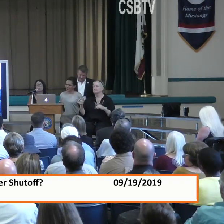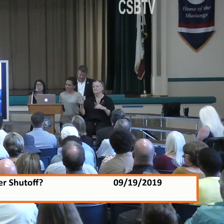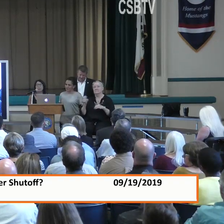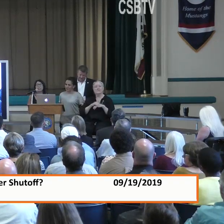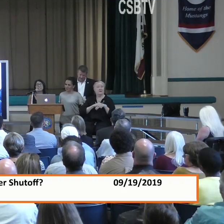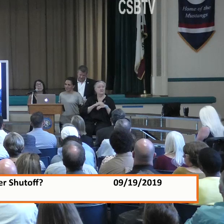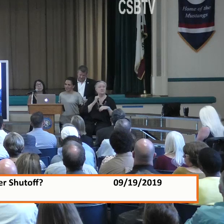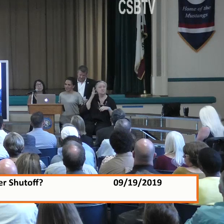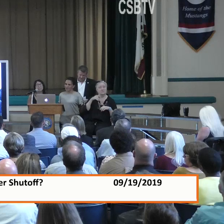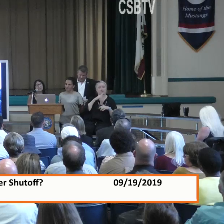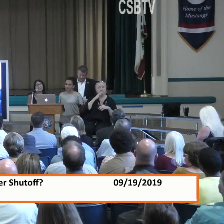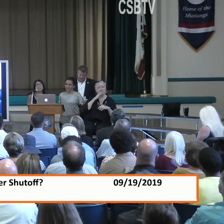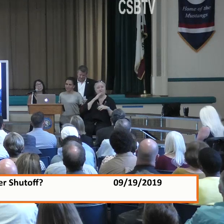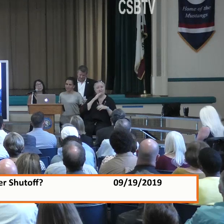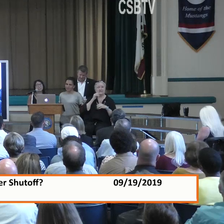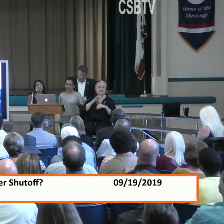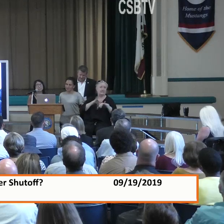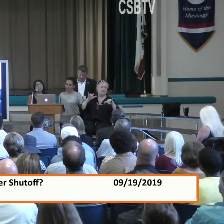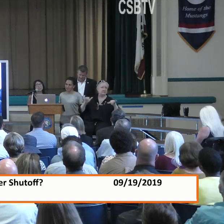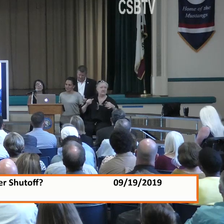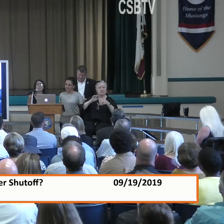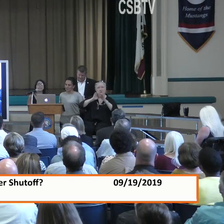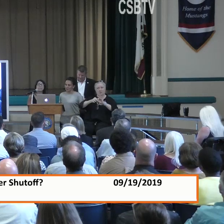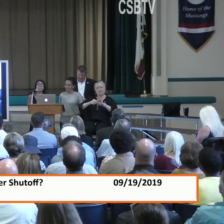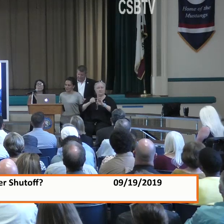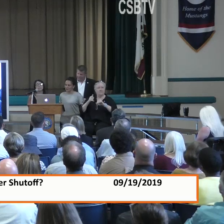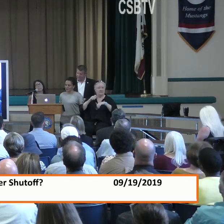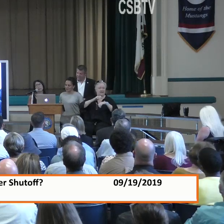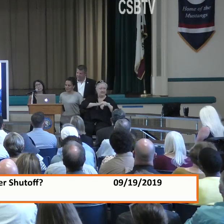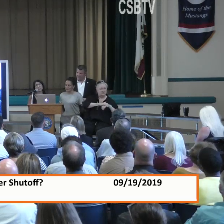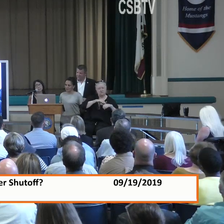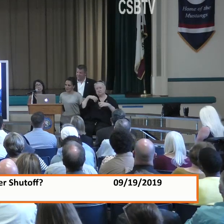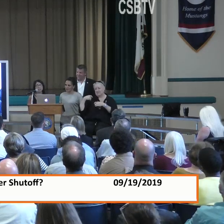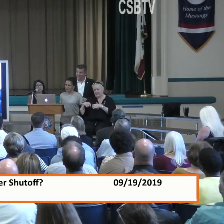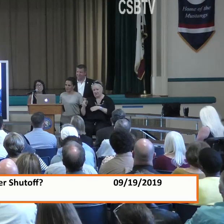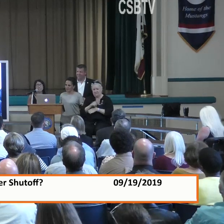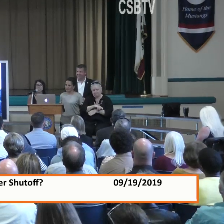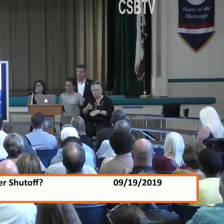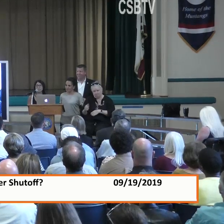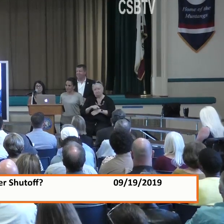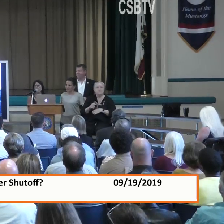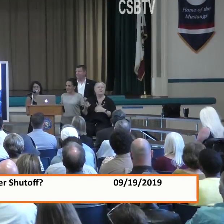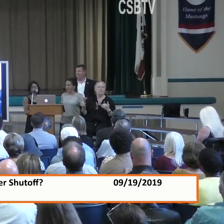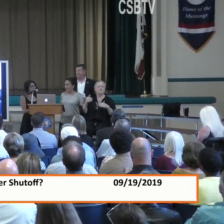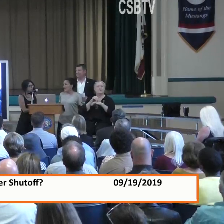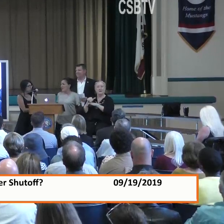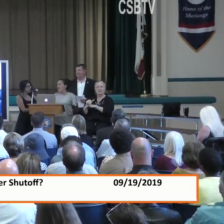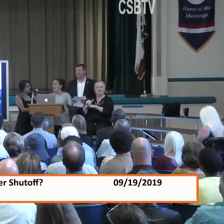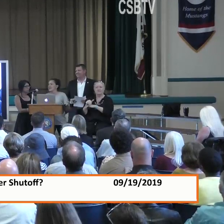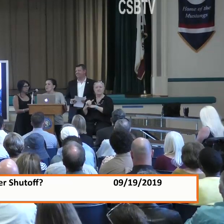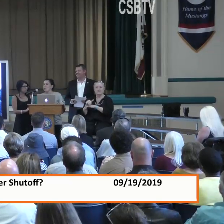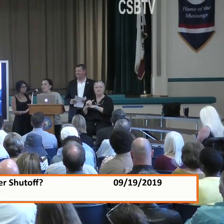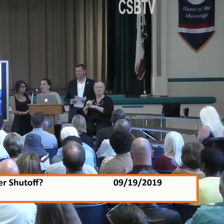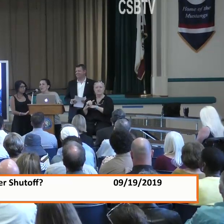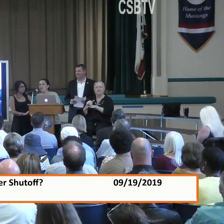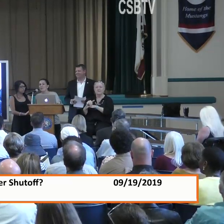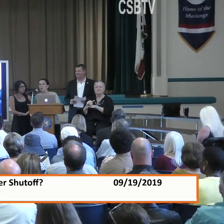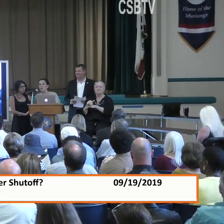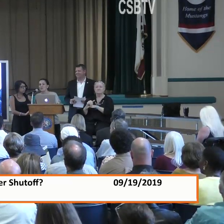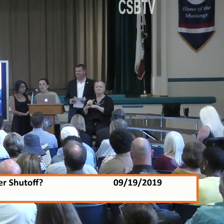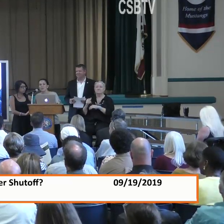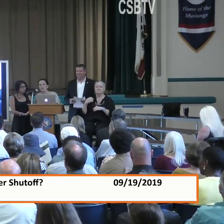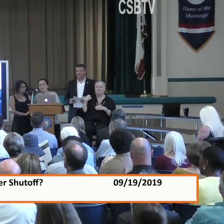We will be providing simultaneous interpretation from English to Spanish for the event for tonight. Estaremos